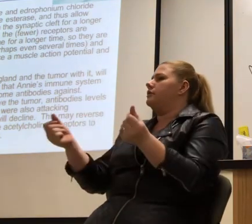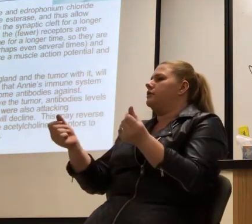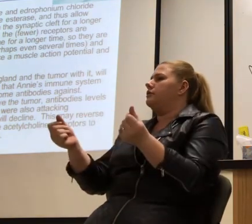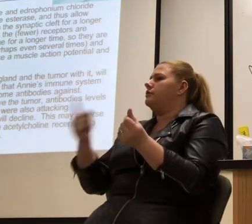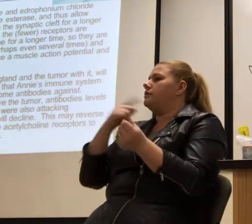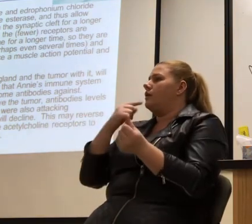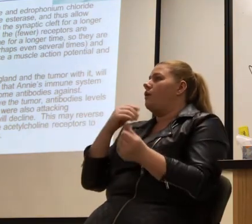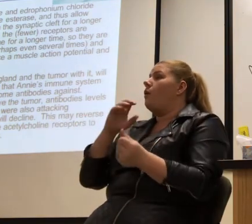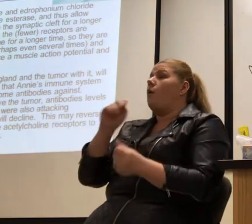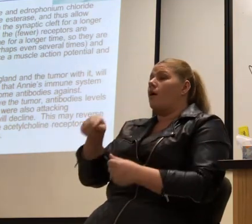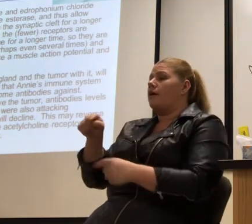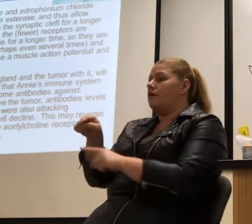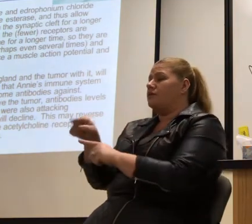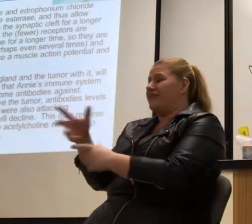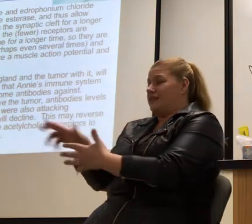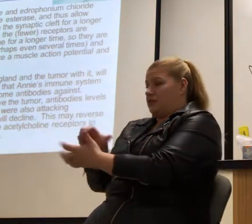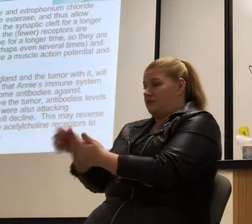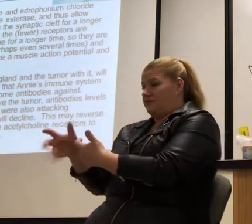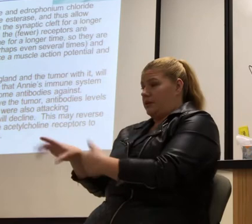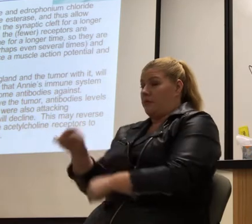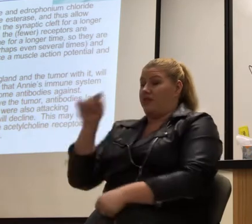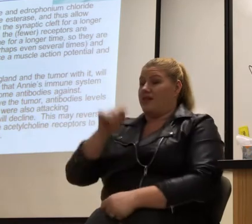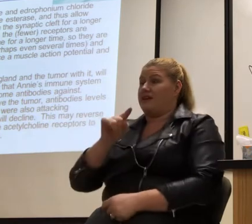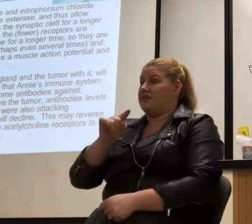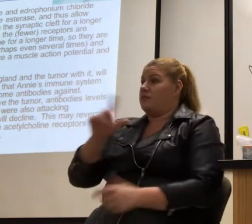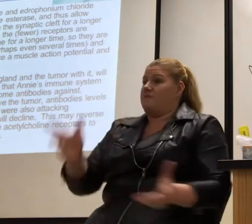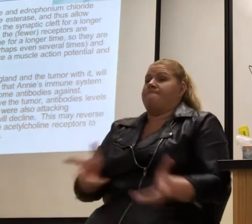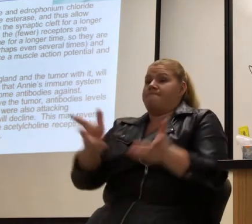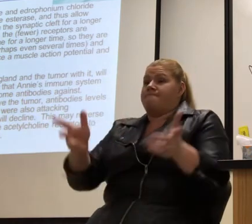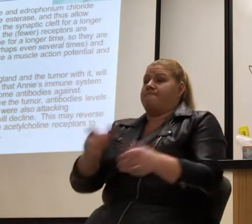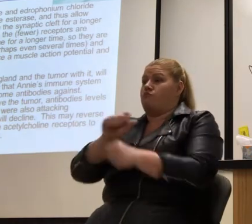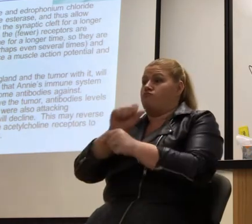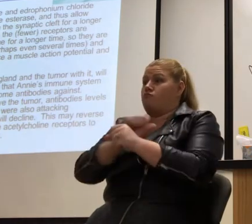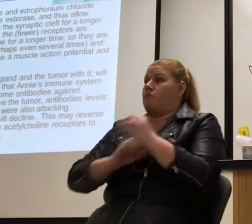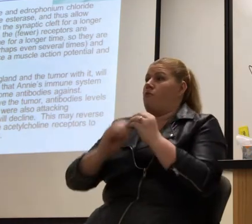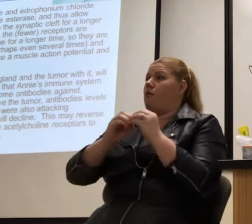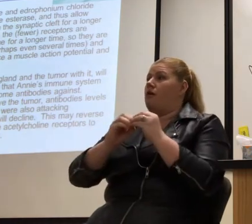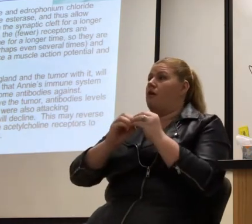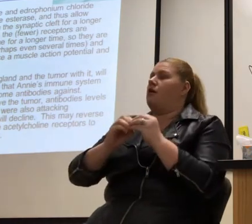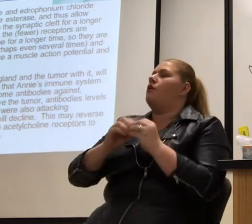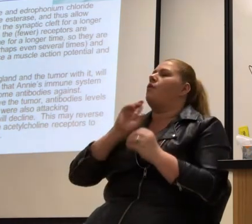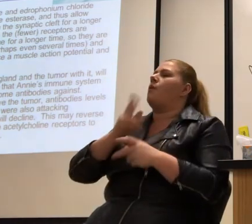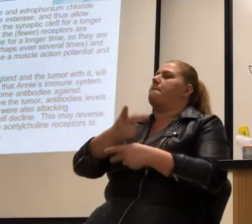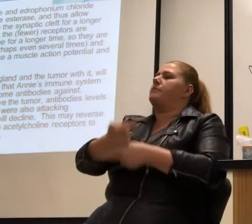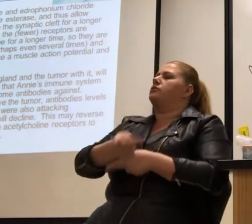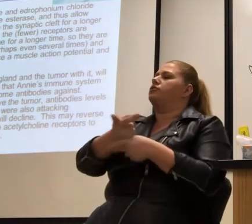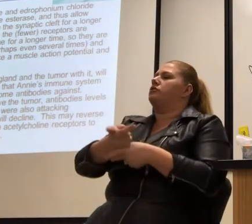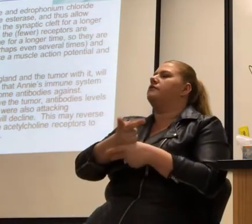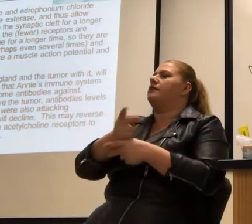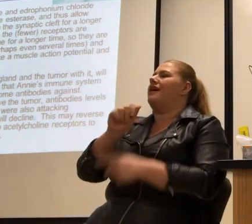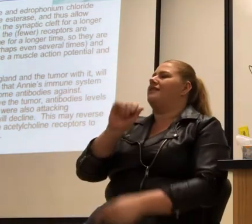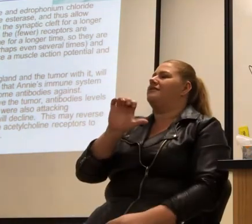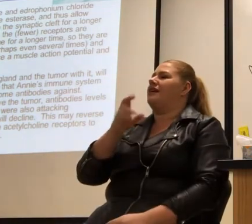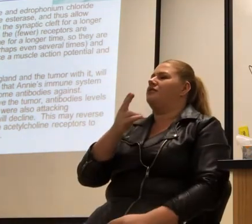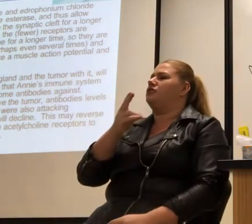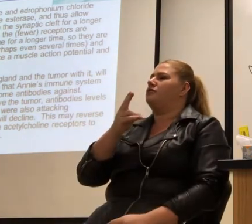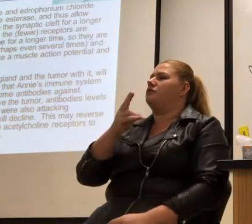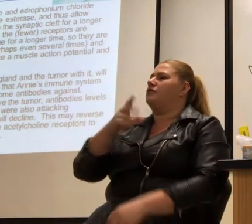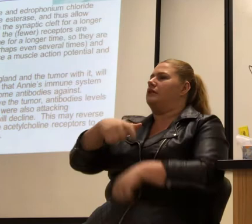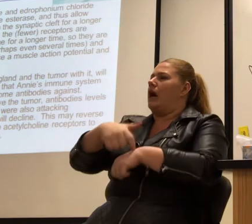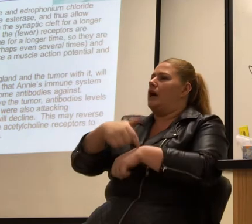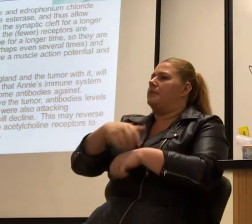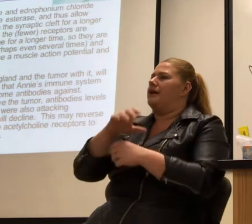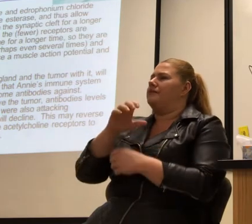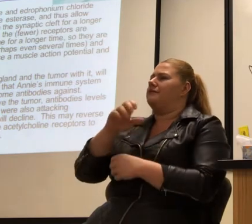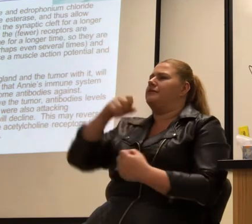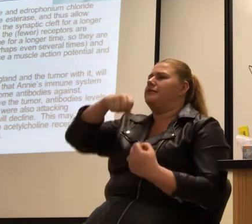more, okay? And let's do it by preserving the ACH time in the synaptic cleft. And how do you